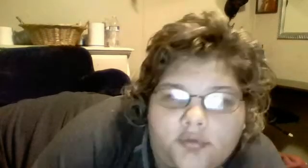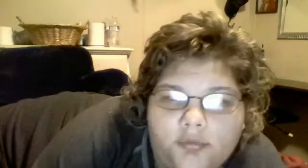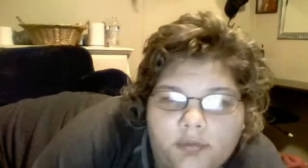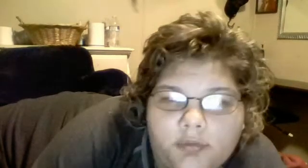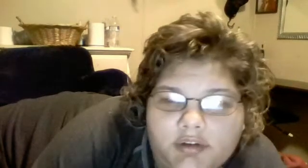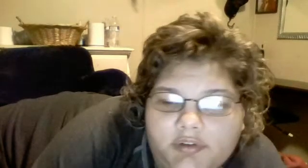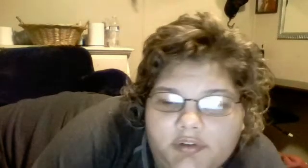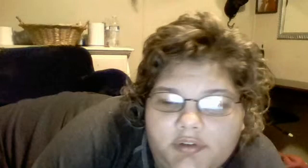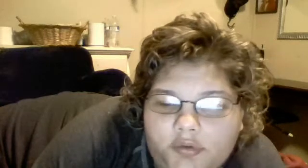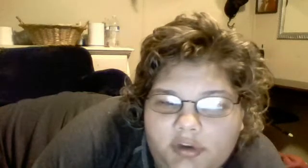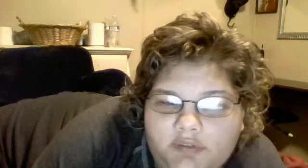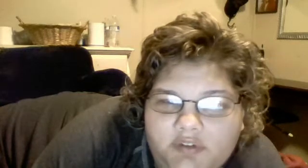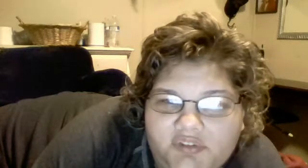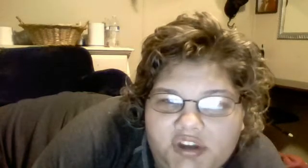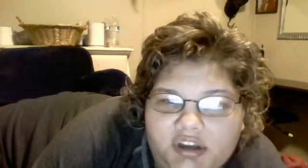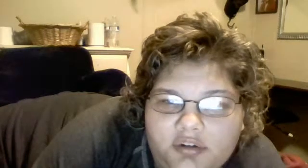And it's now 2015.